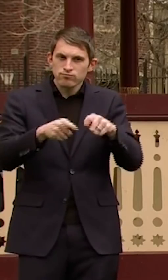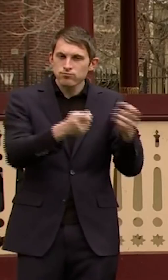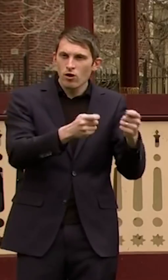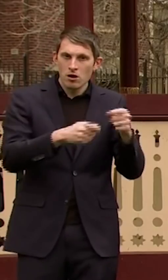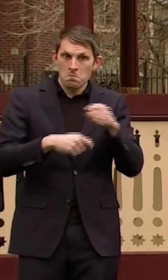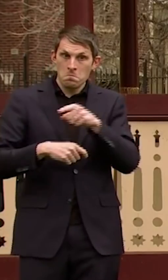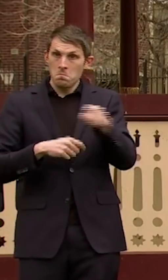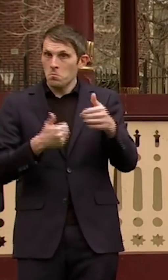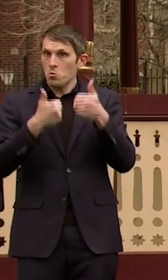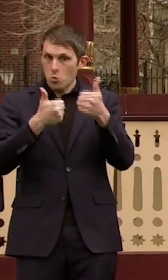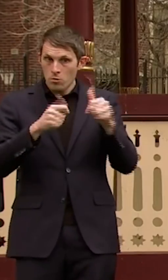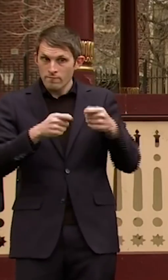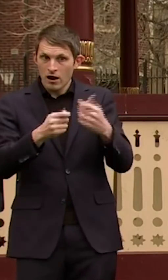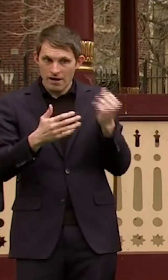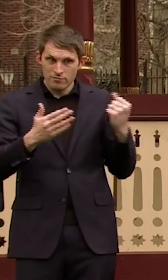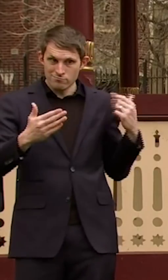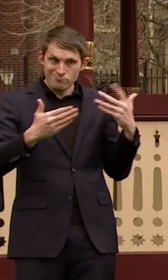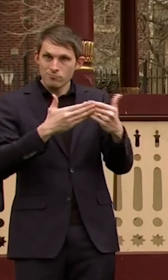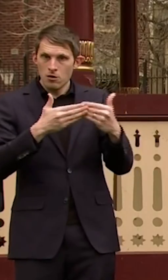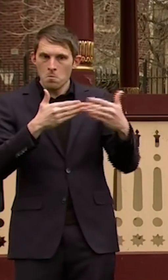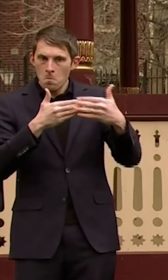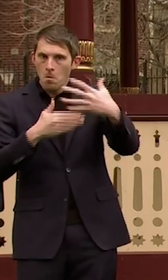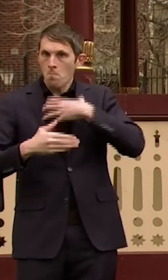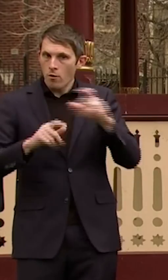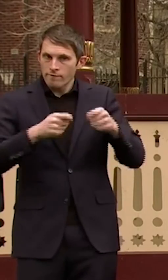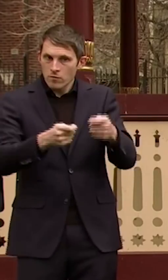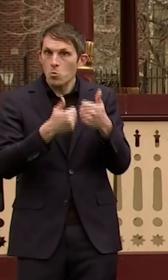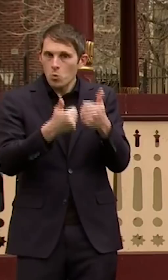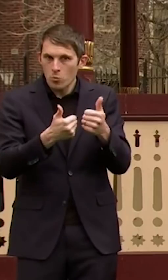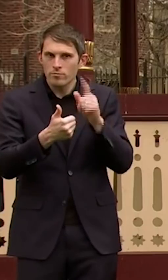fully supplied in Sydney at the expense of everybody